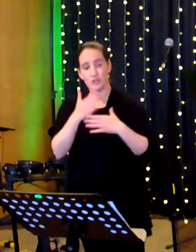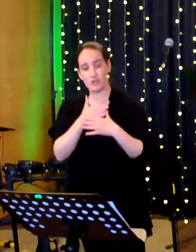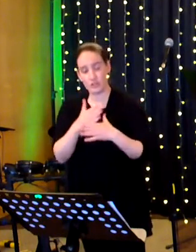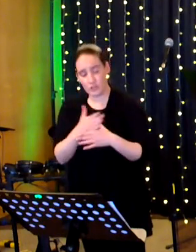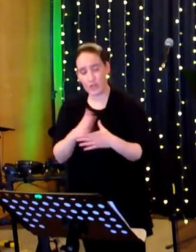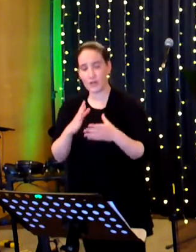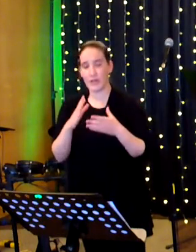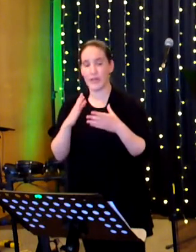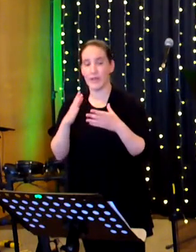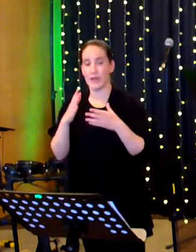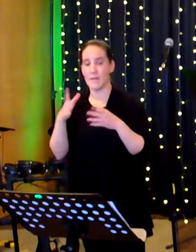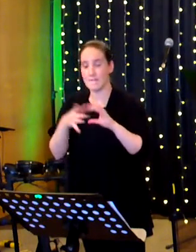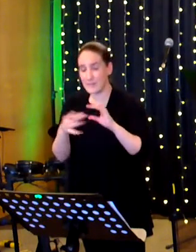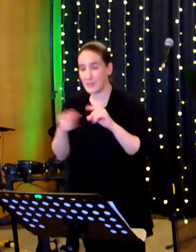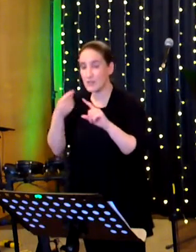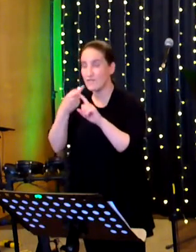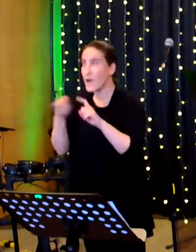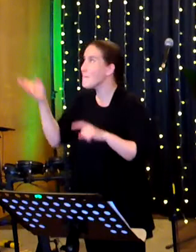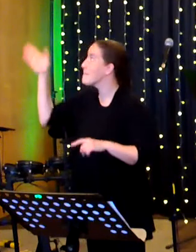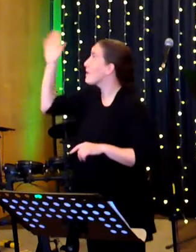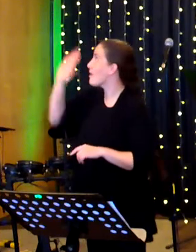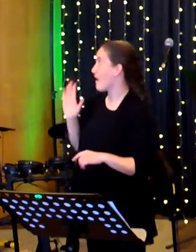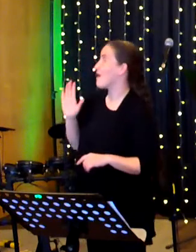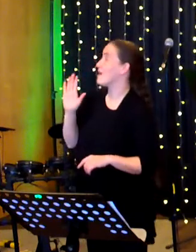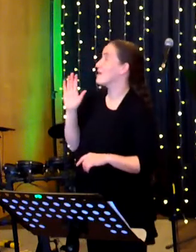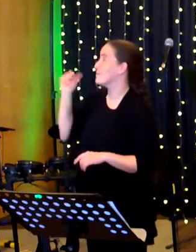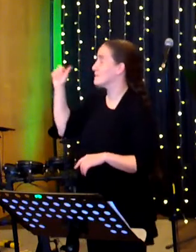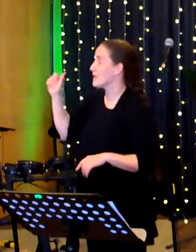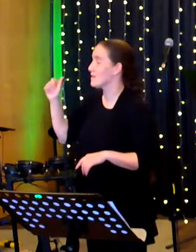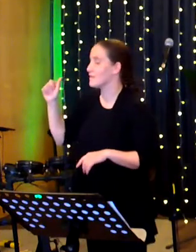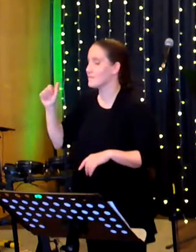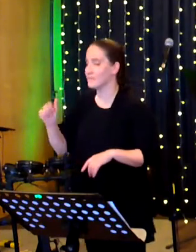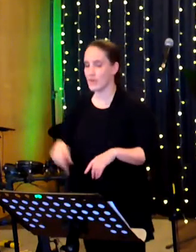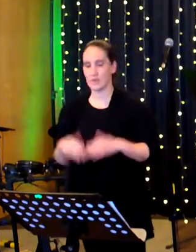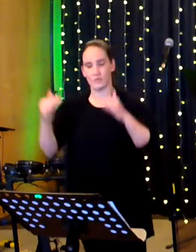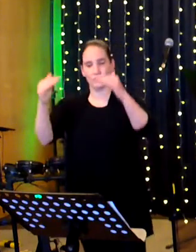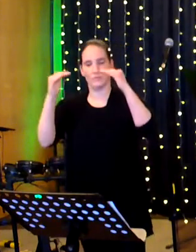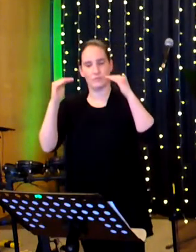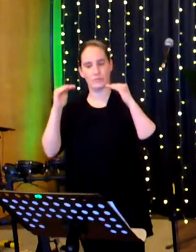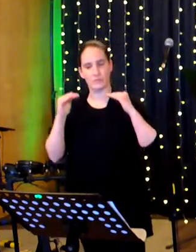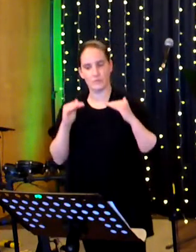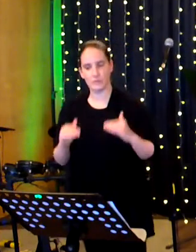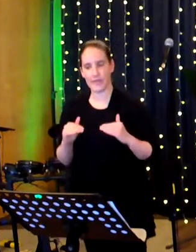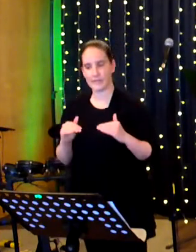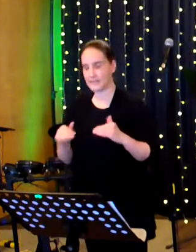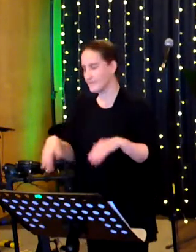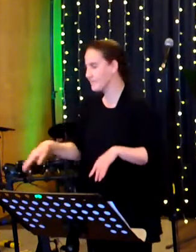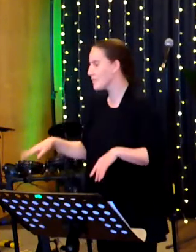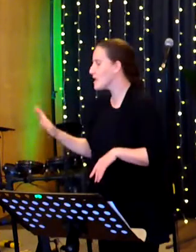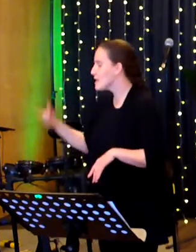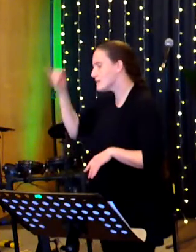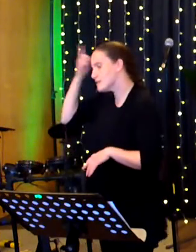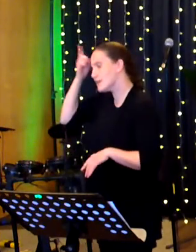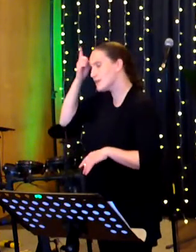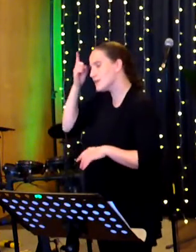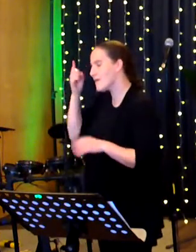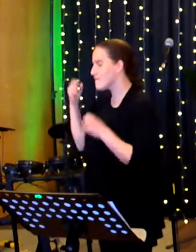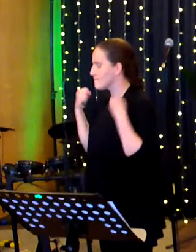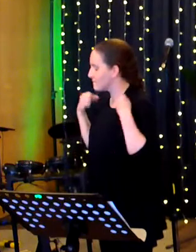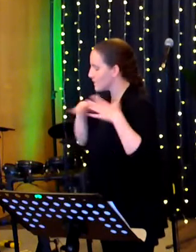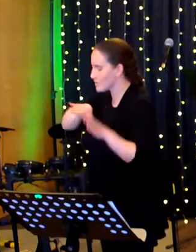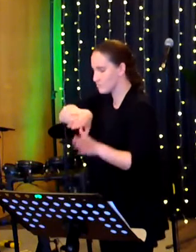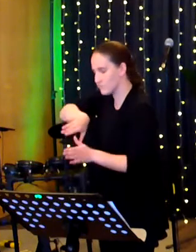he continues on in verse 12 and he says, do not be afraid, Daniel. Since the first day that you set your mind to